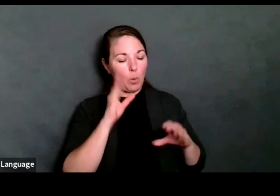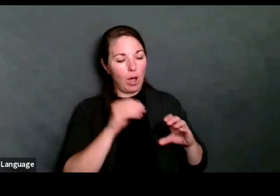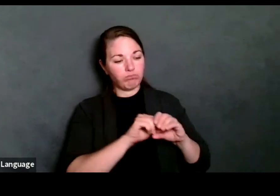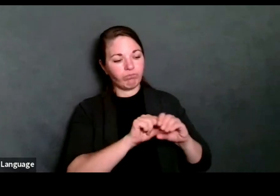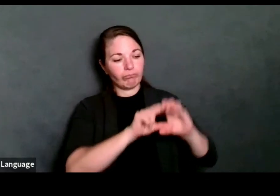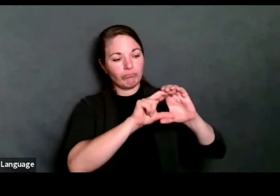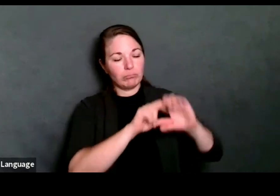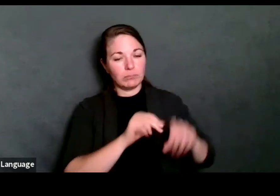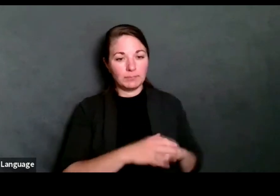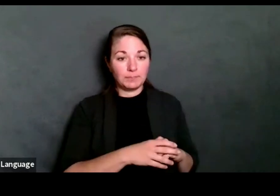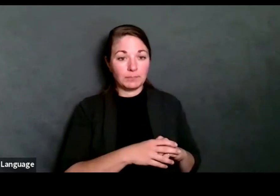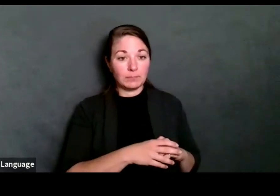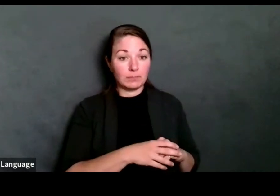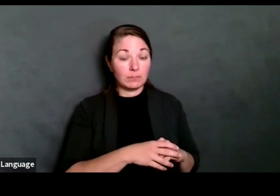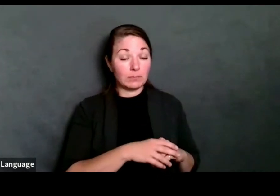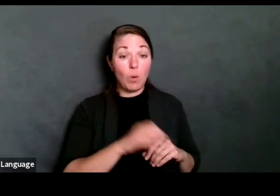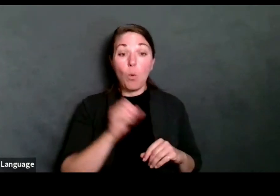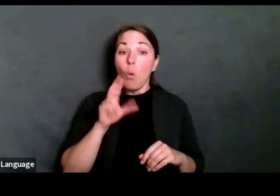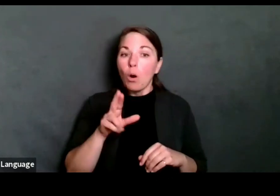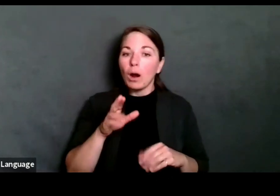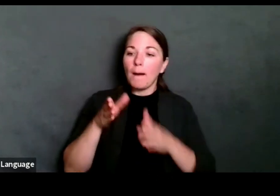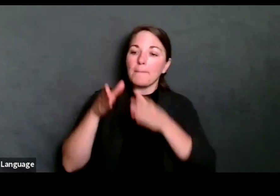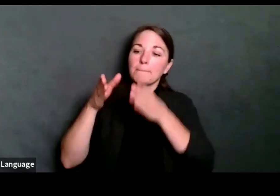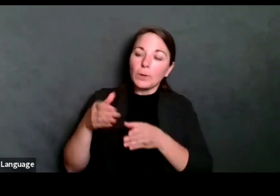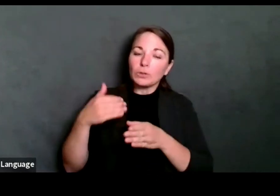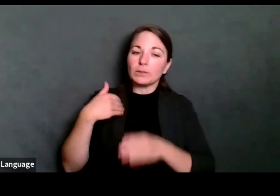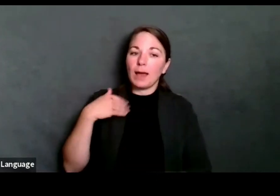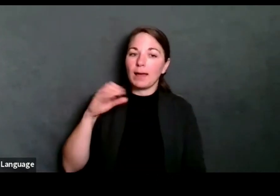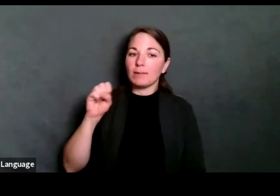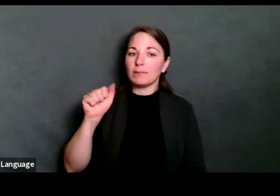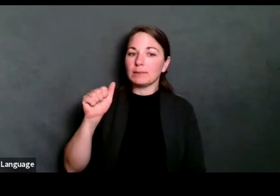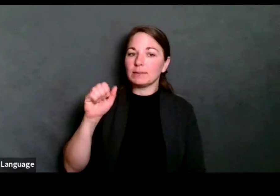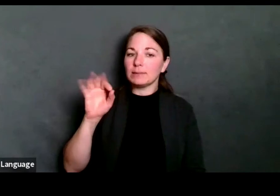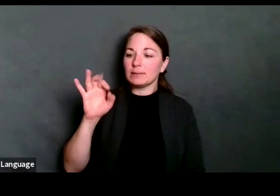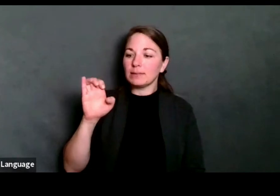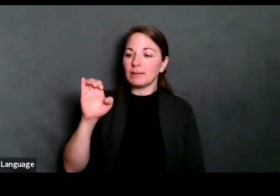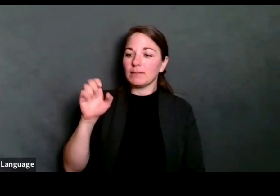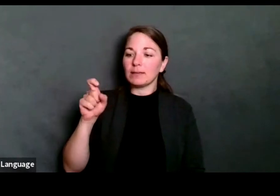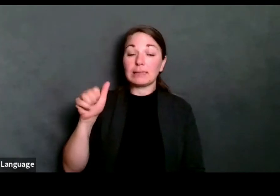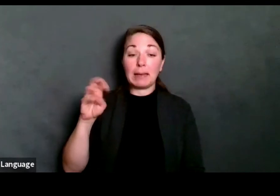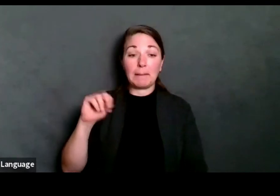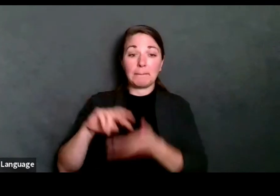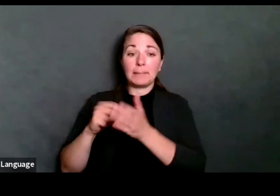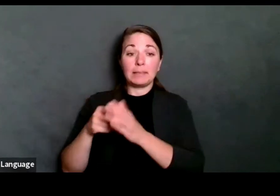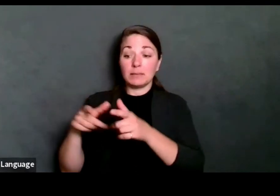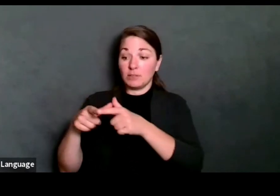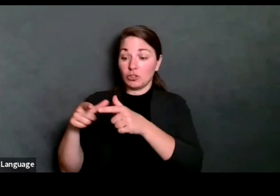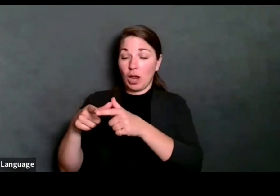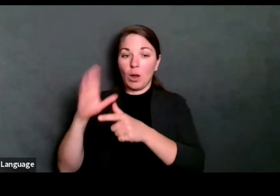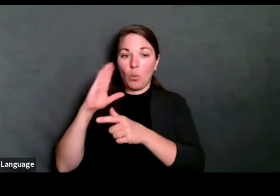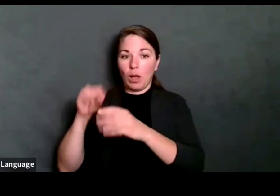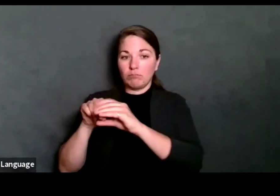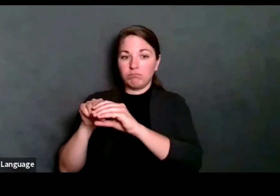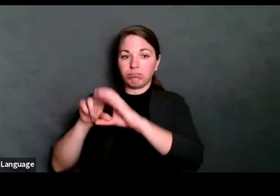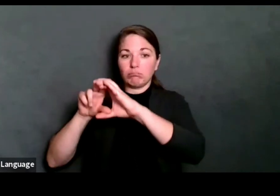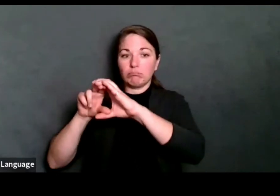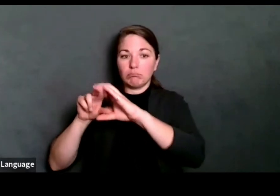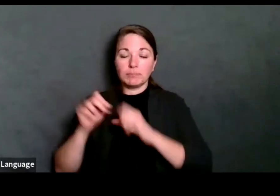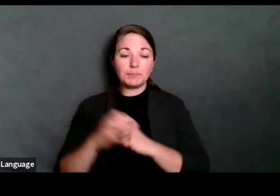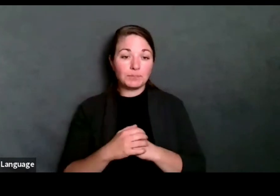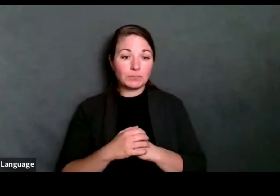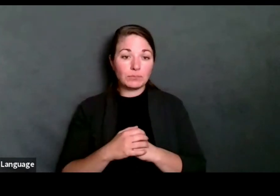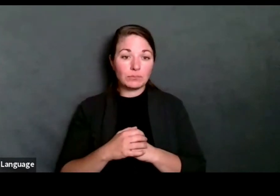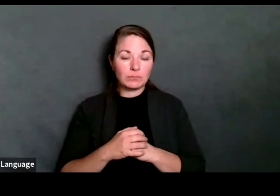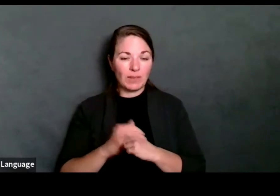Versus, when a person has a SAFE exam, they might have a speculum put into their vagina. The change is subtle, but it can make a